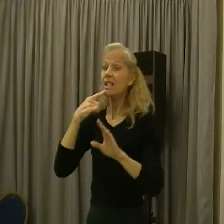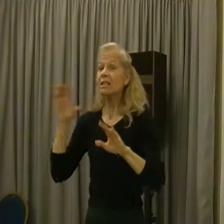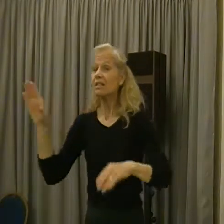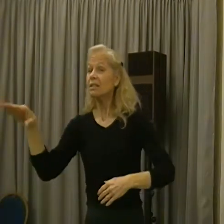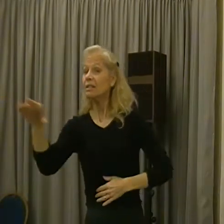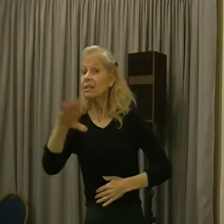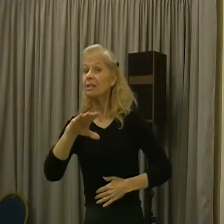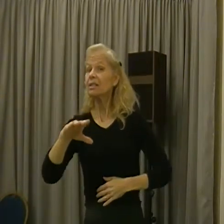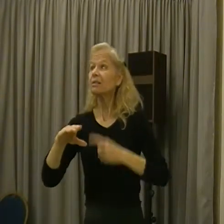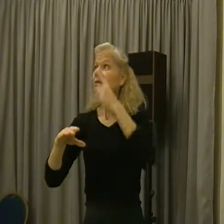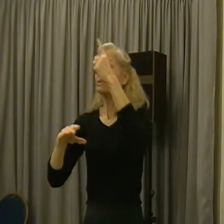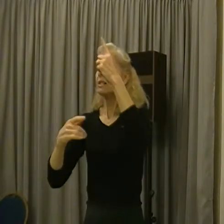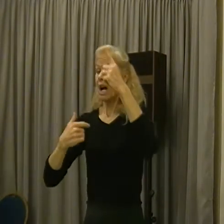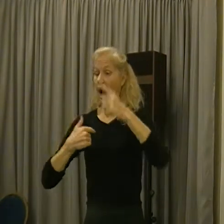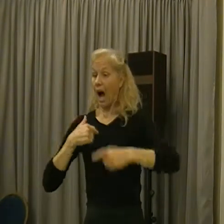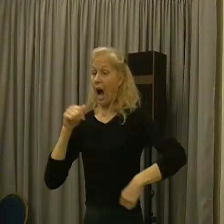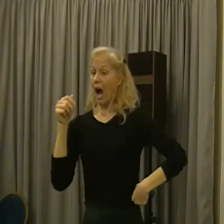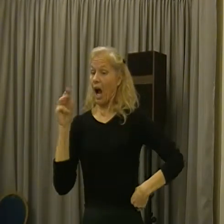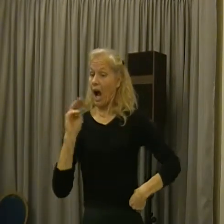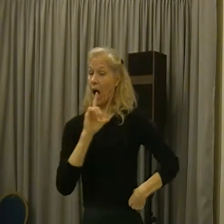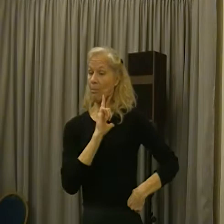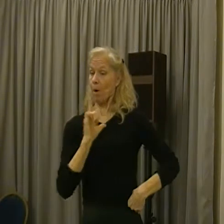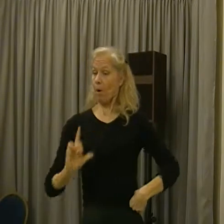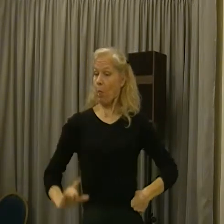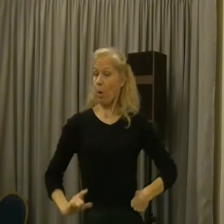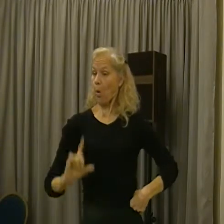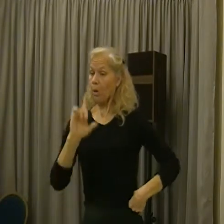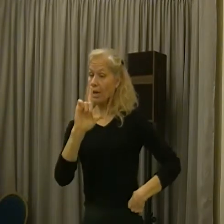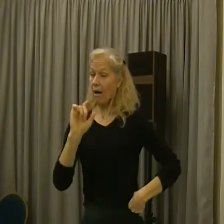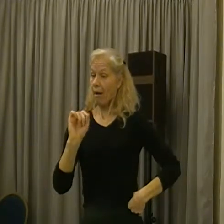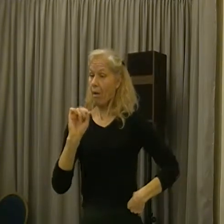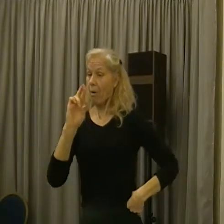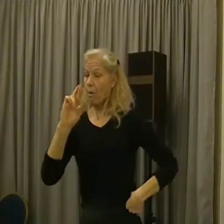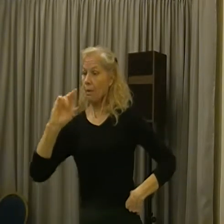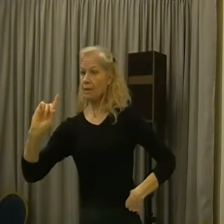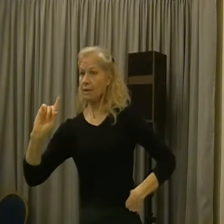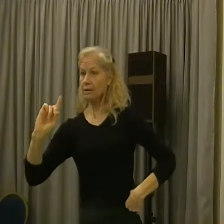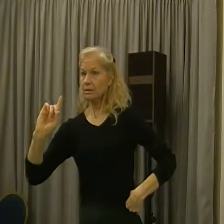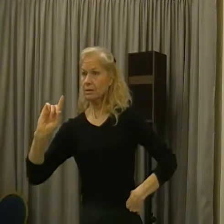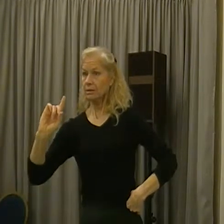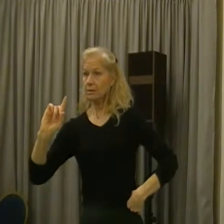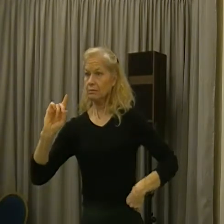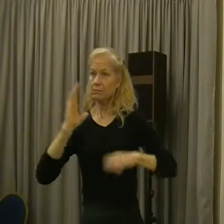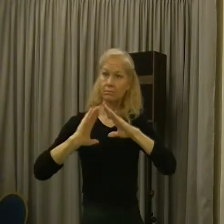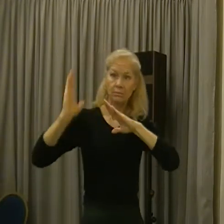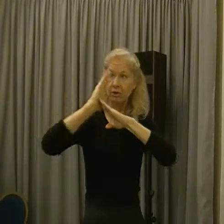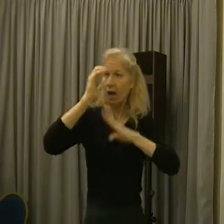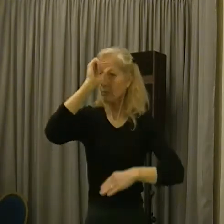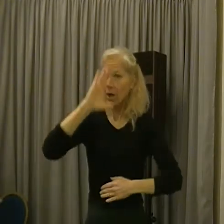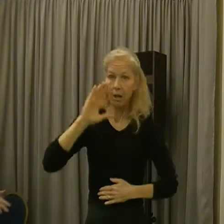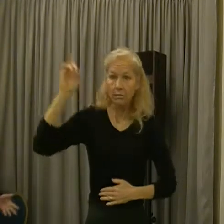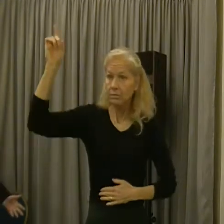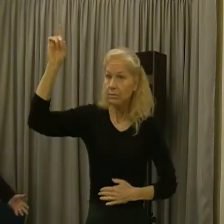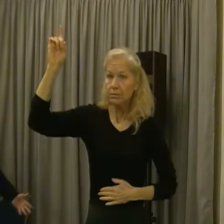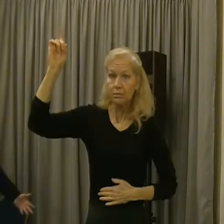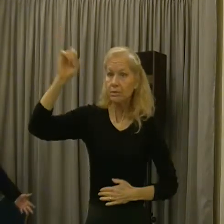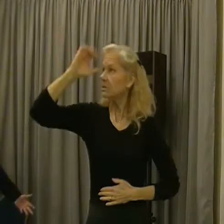that Jehovah, the Yahweh, the self-existent one. He's the only God that ever existed. He